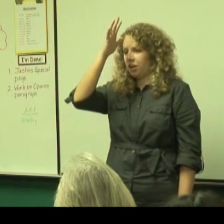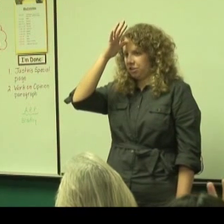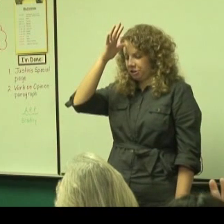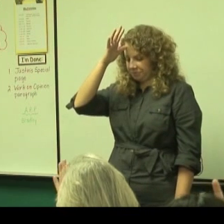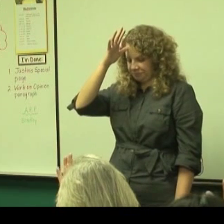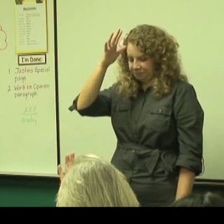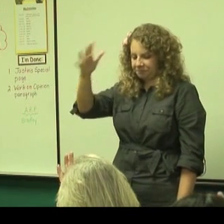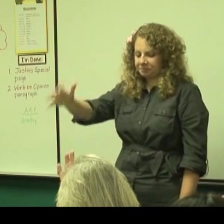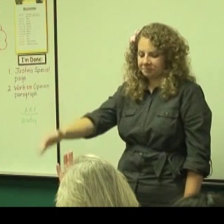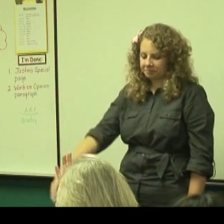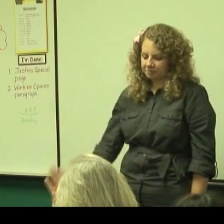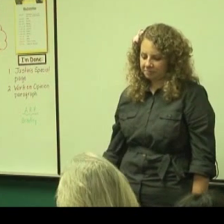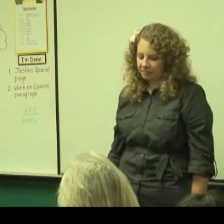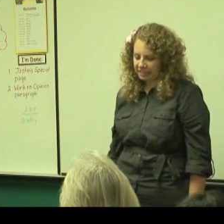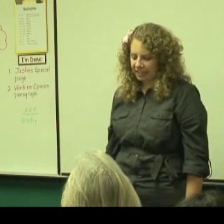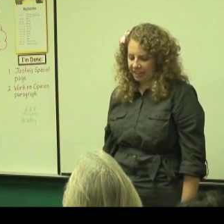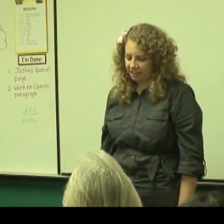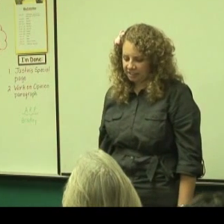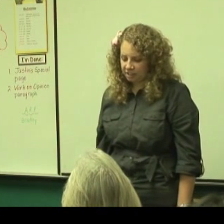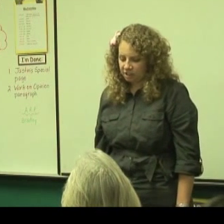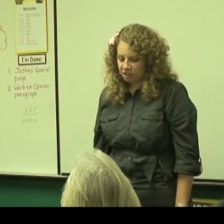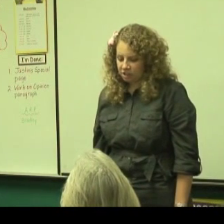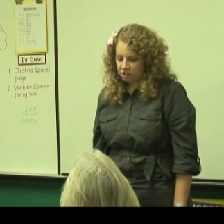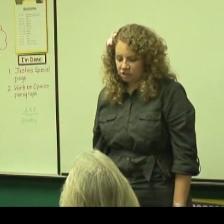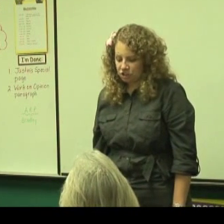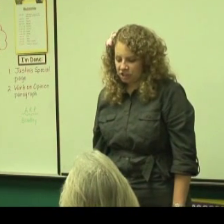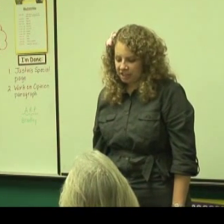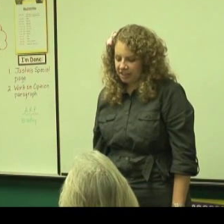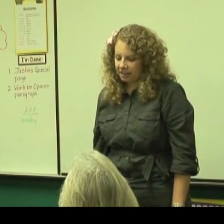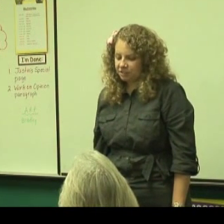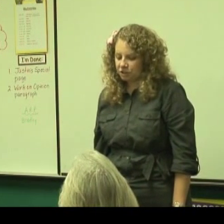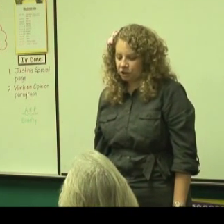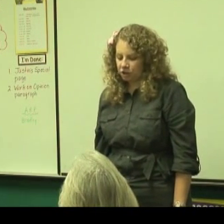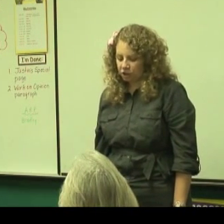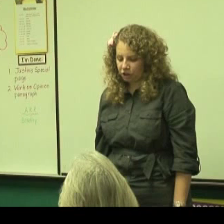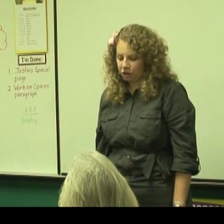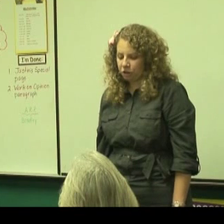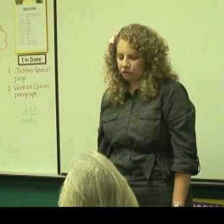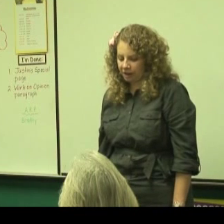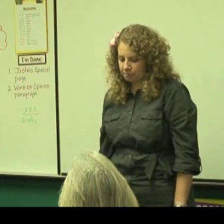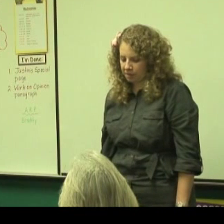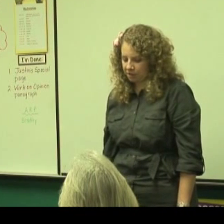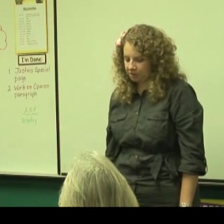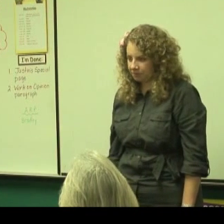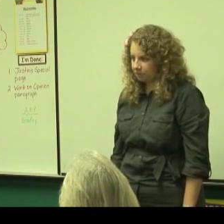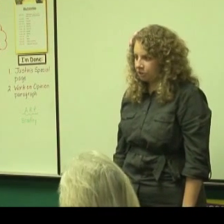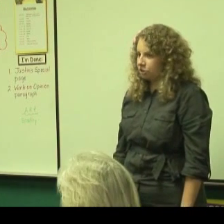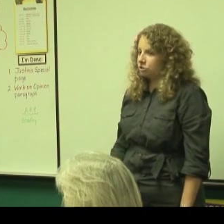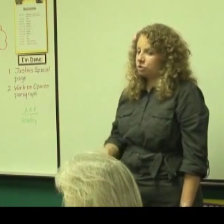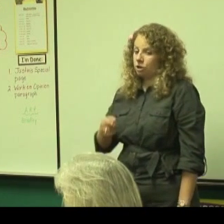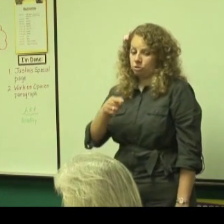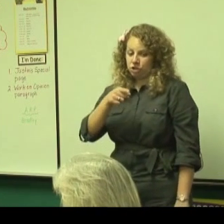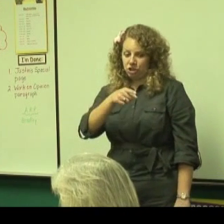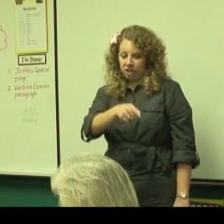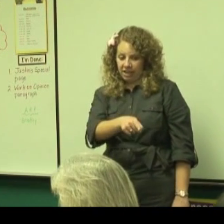father. Okay. She is her grandmother. So